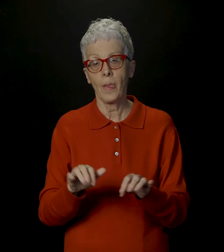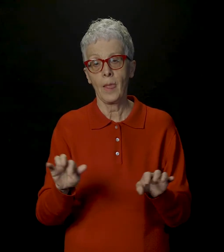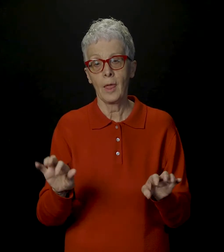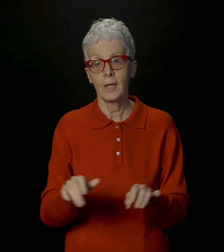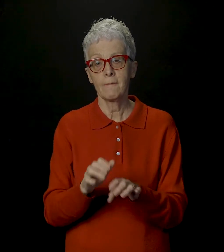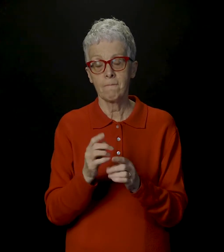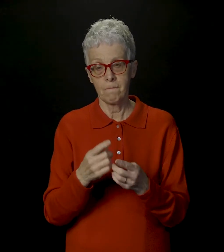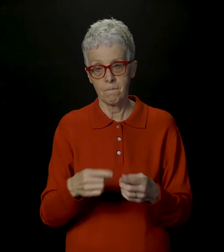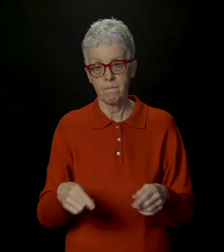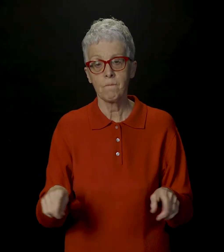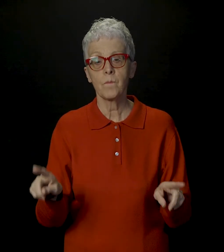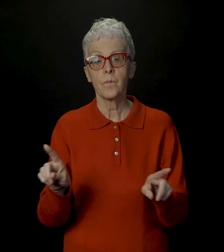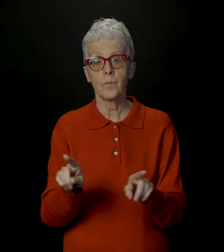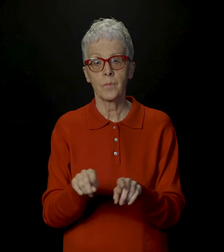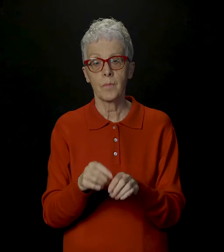Come on,